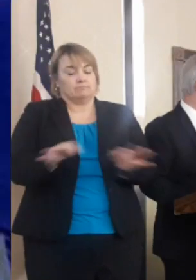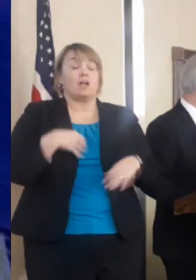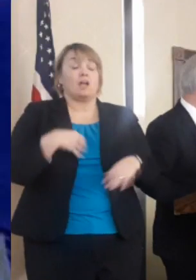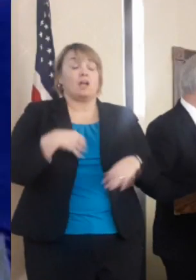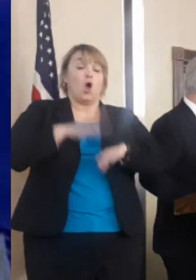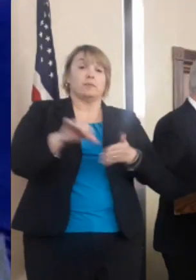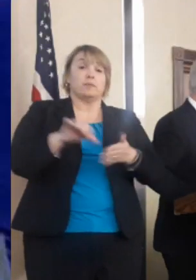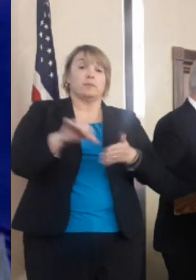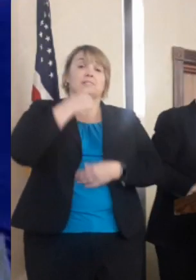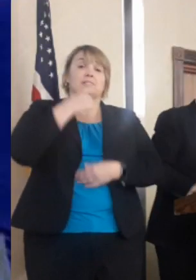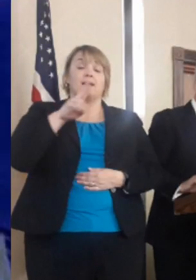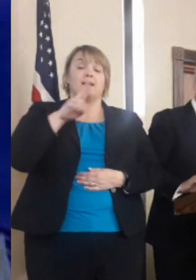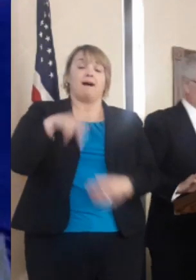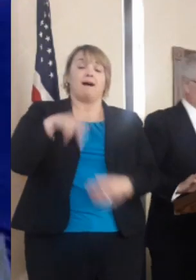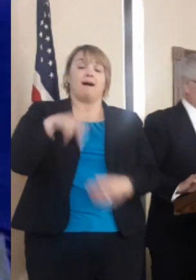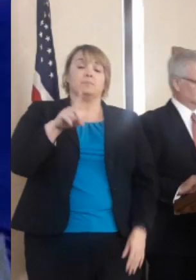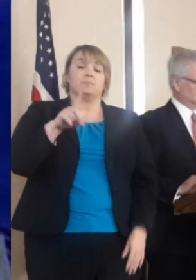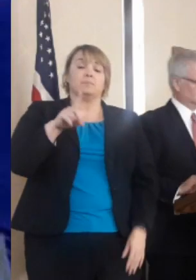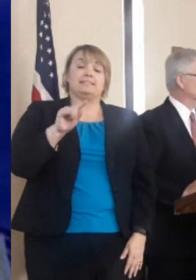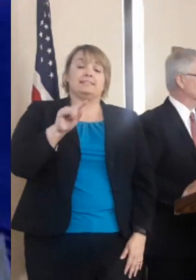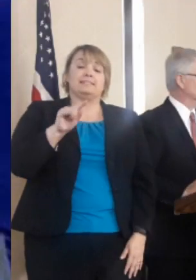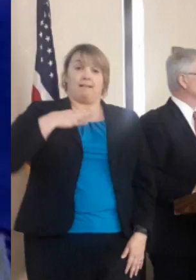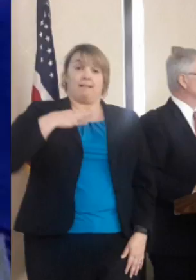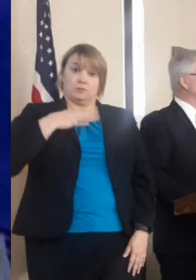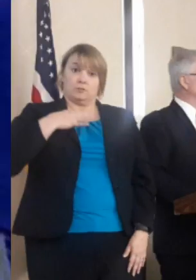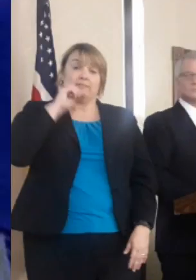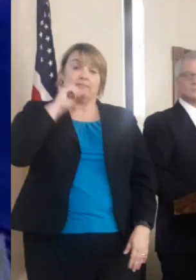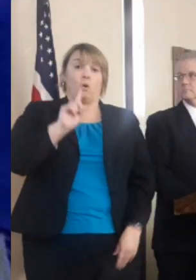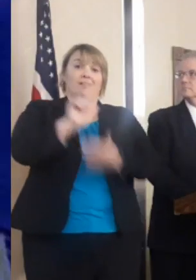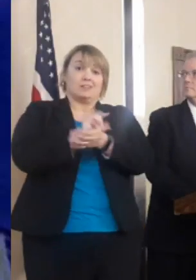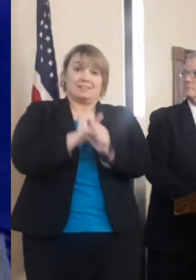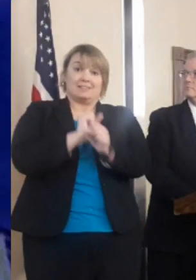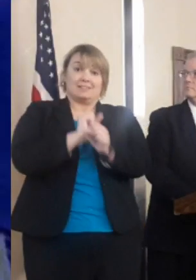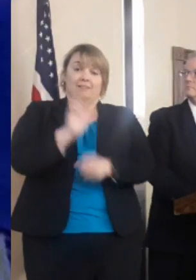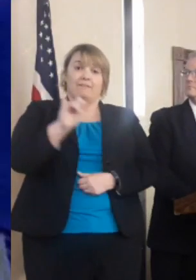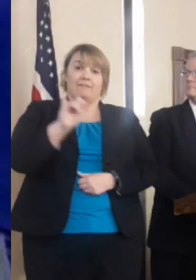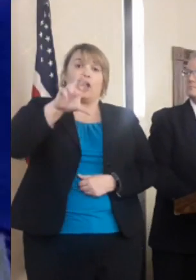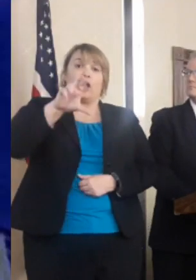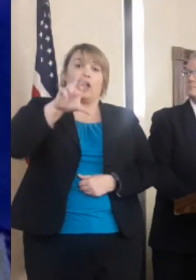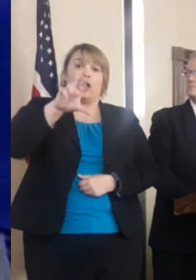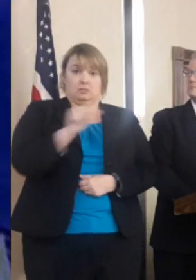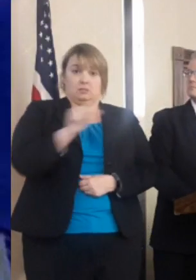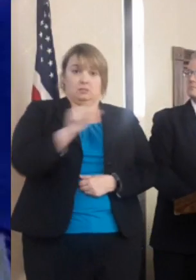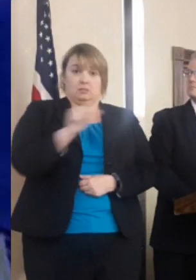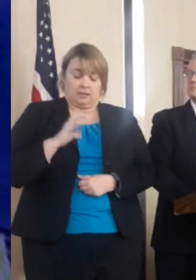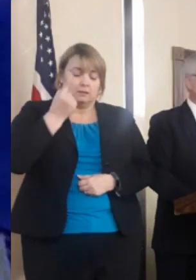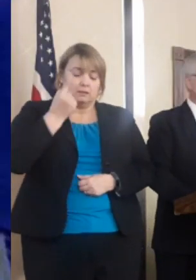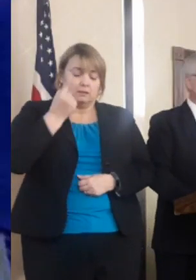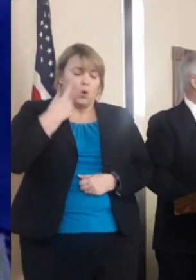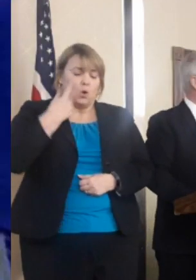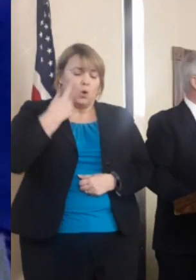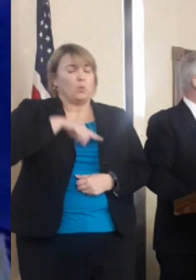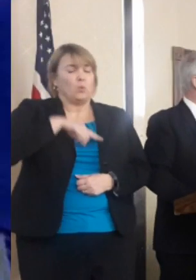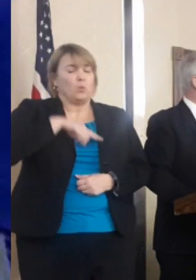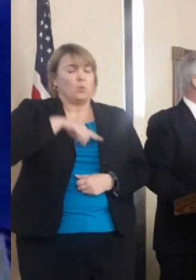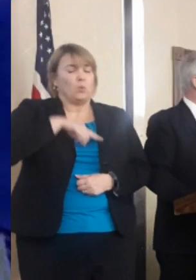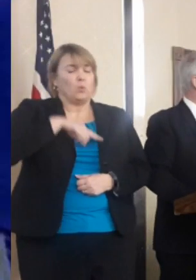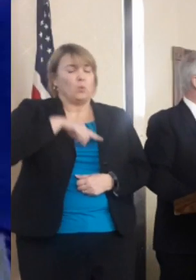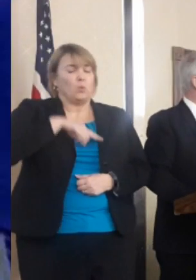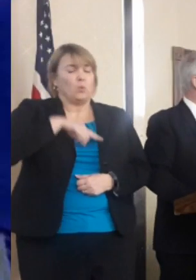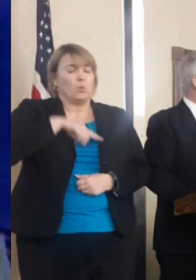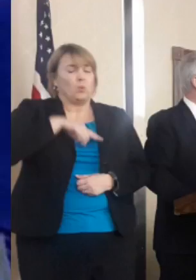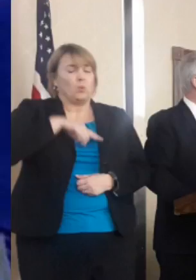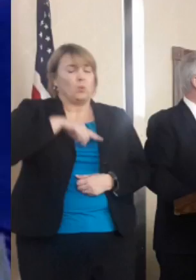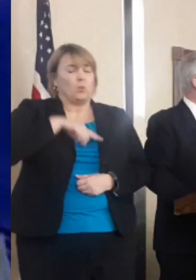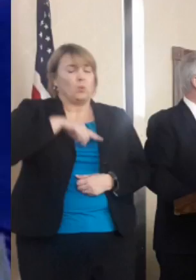update eligibility for Legislative Affairs Committee, we're not at this point proposing the stuff that's